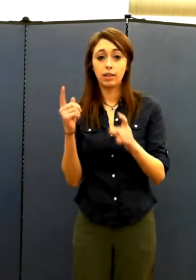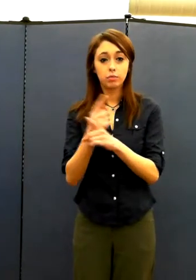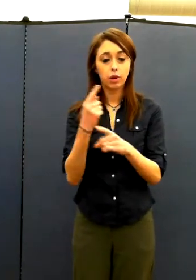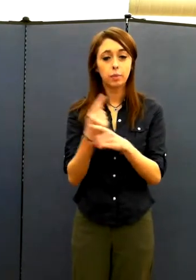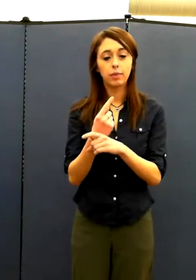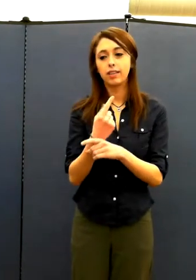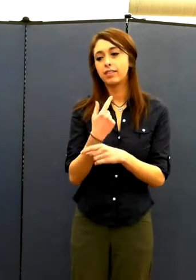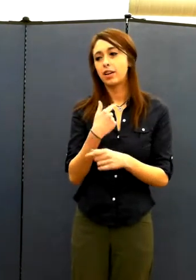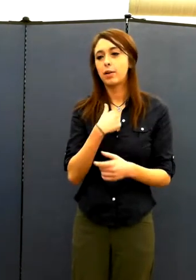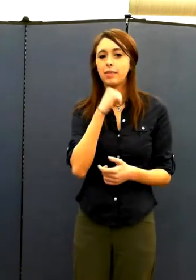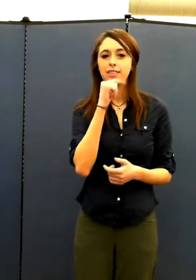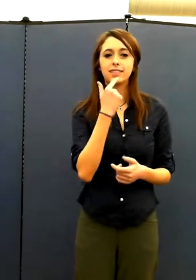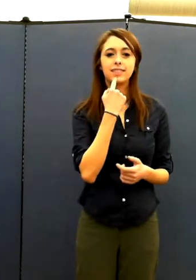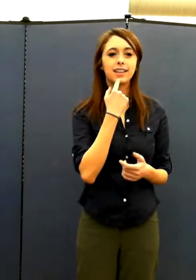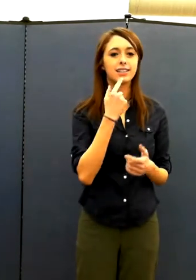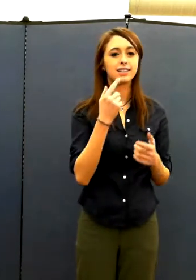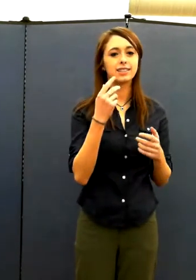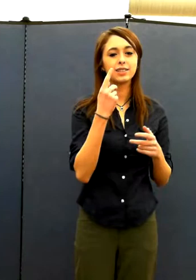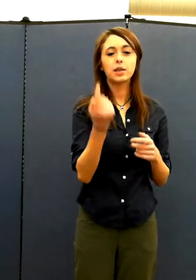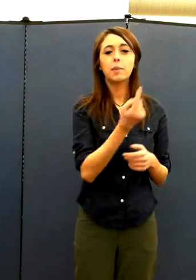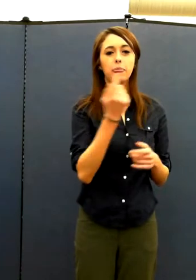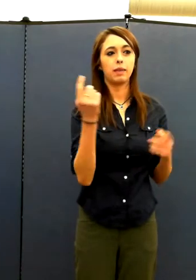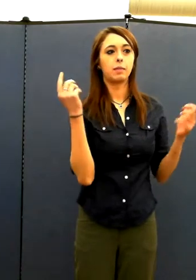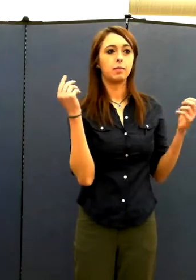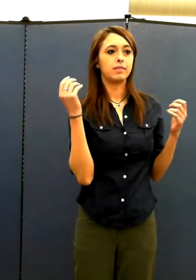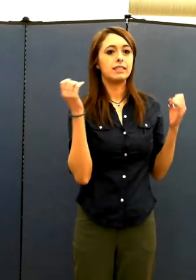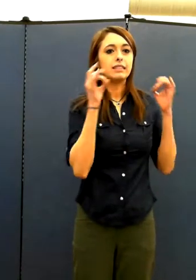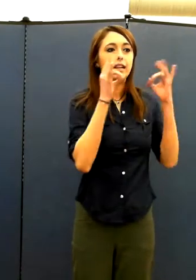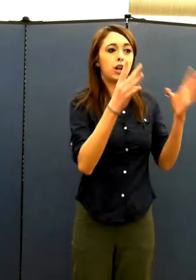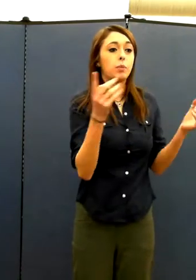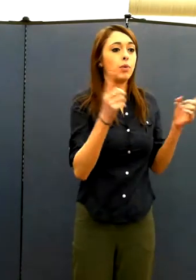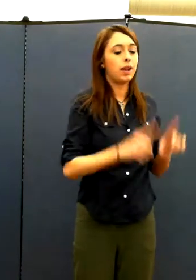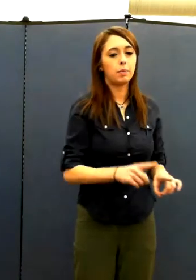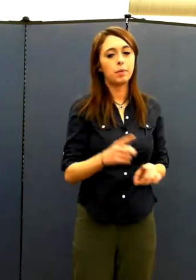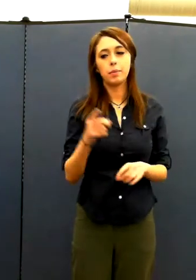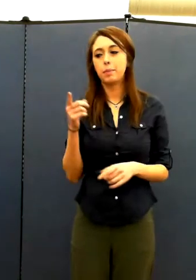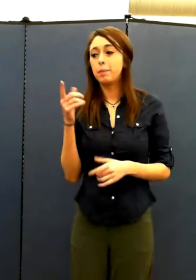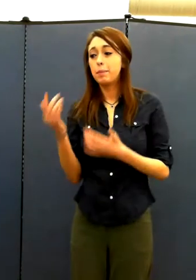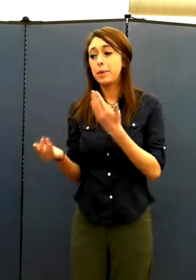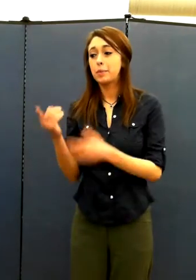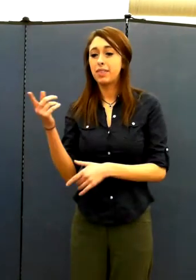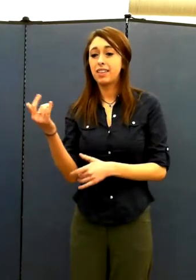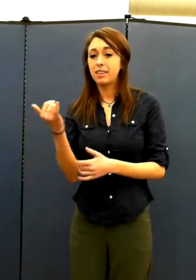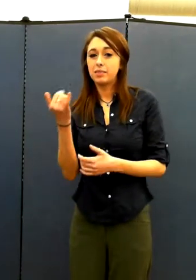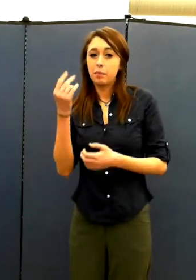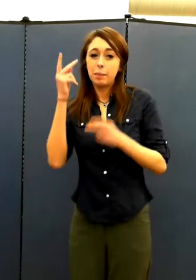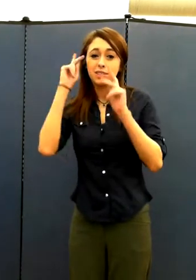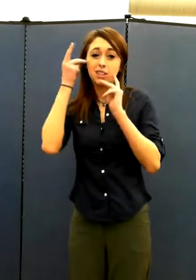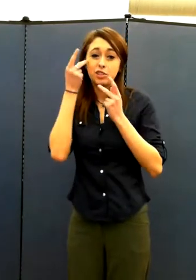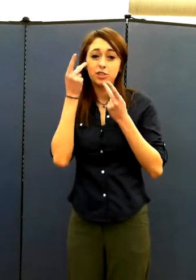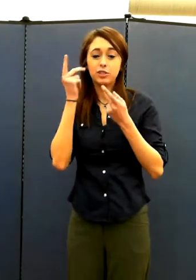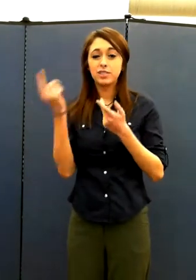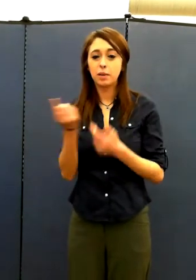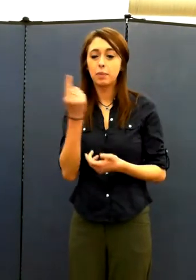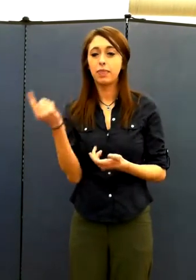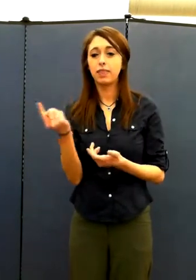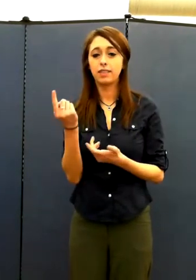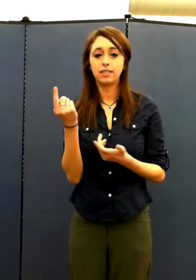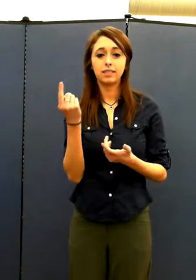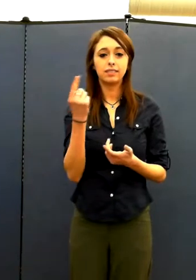something horrible could happen, but maybe they misunderstood something, and maybe they from there on out they do their job wrong or something like that.